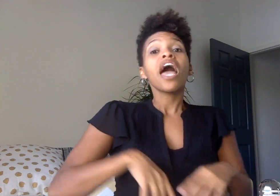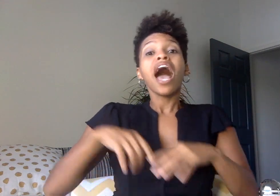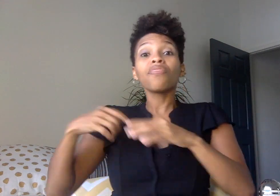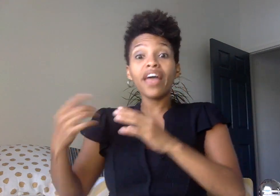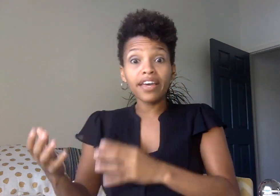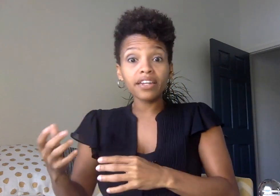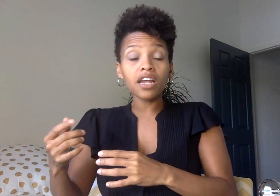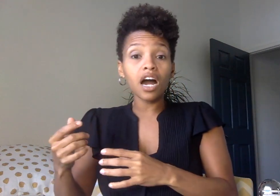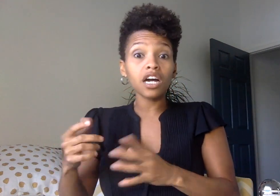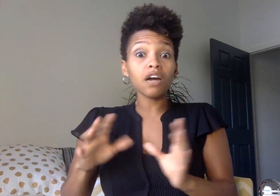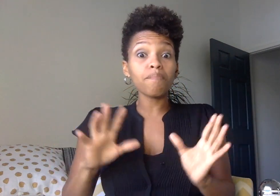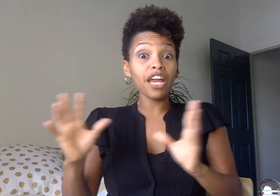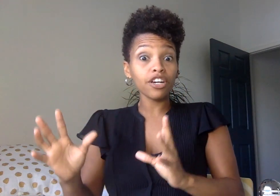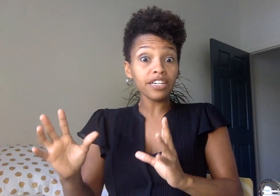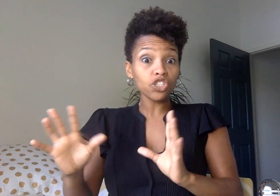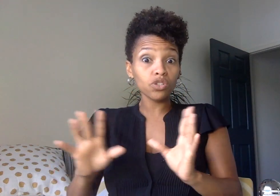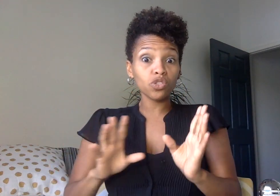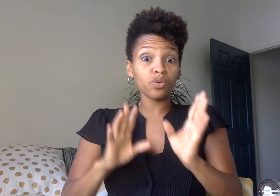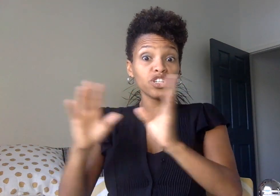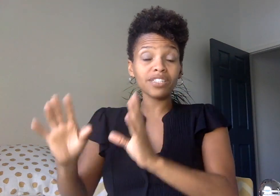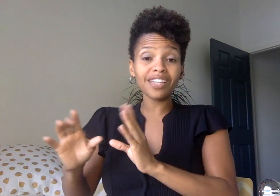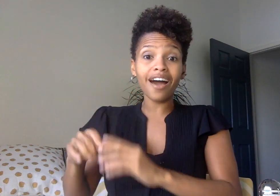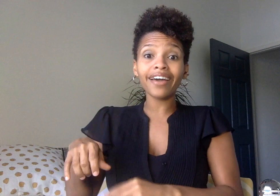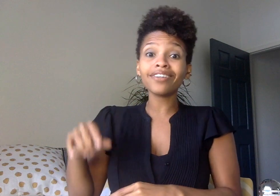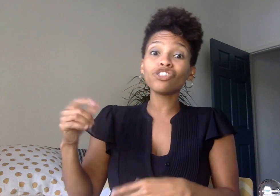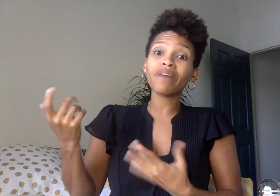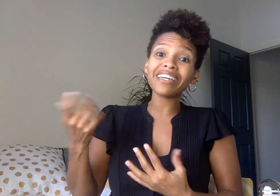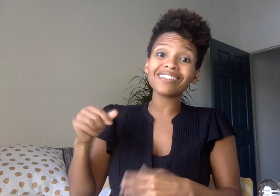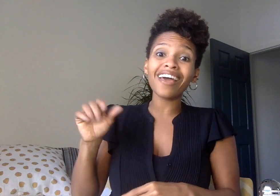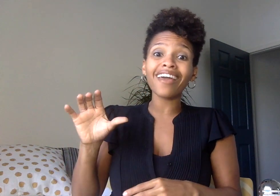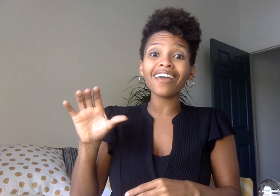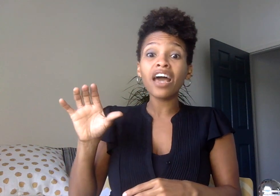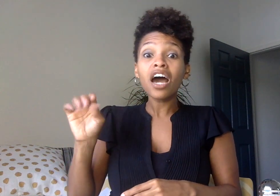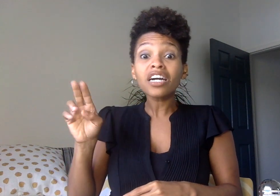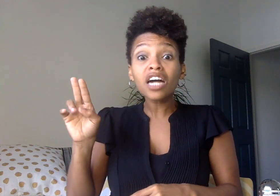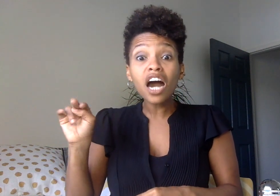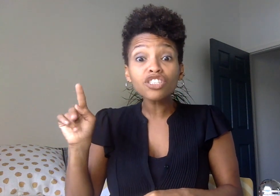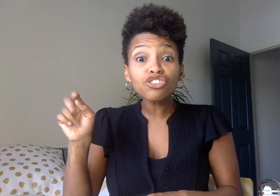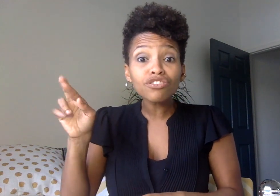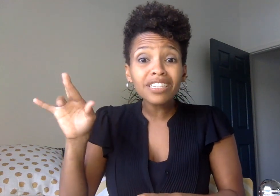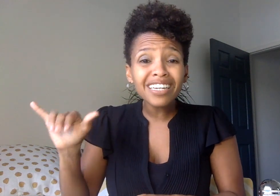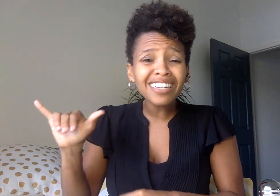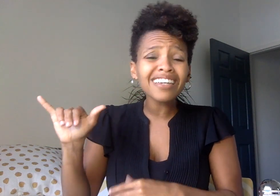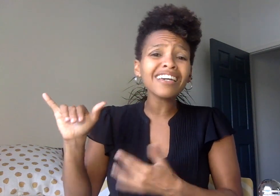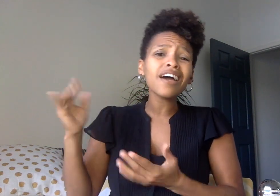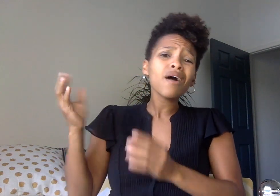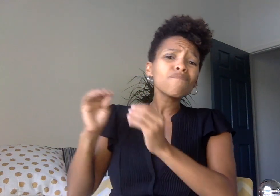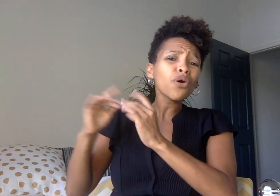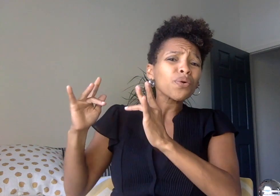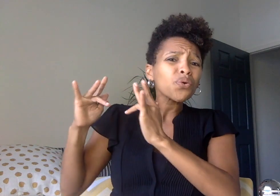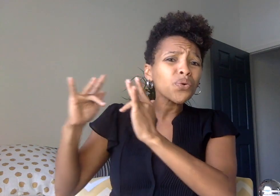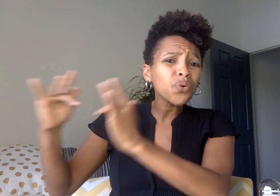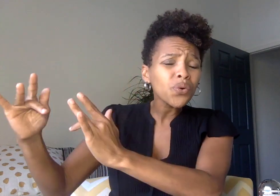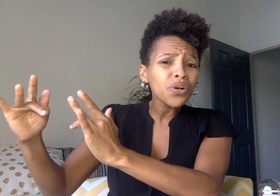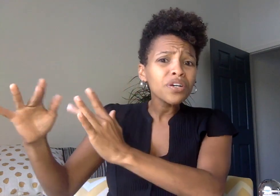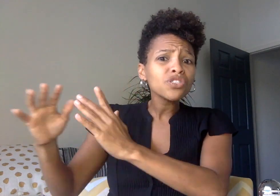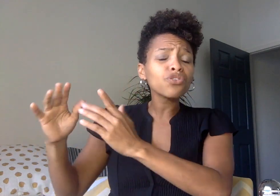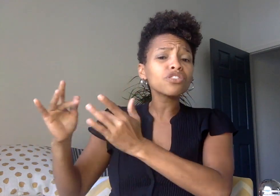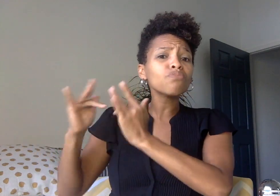And then comparing, so switching sides, you might say country, more. So there's